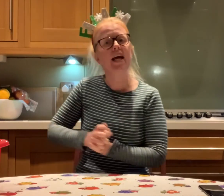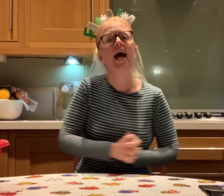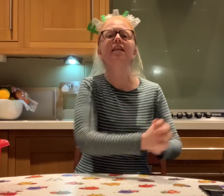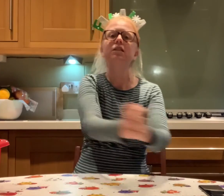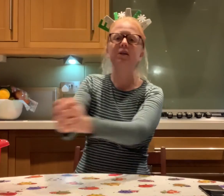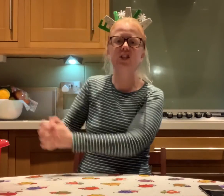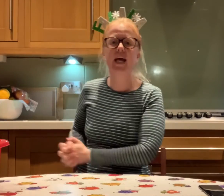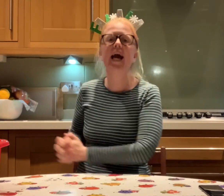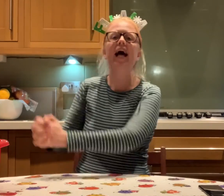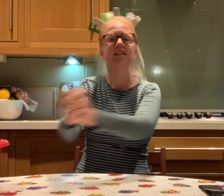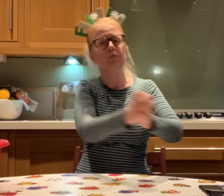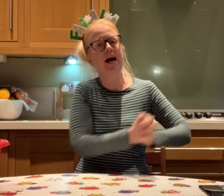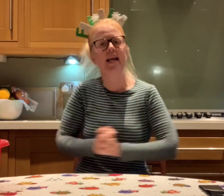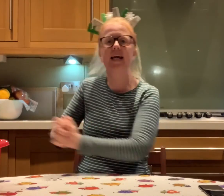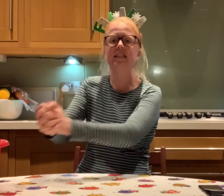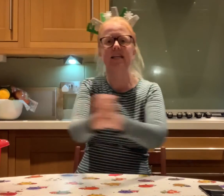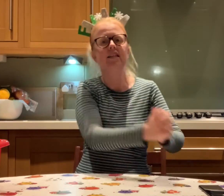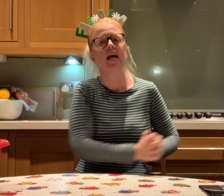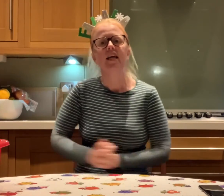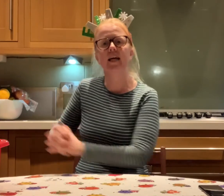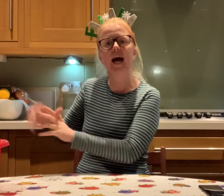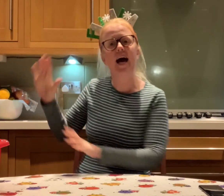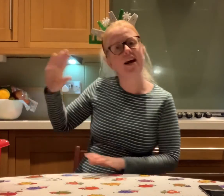and swashing and swirling sounds. You gotta wash